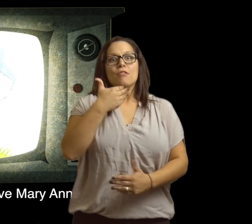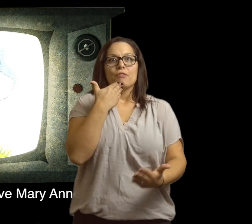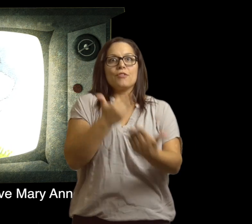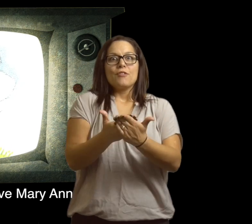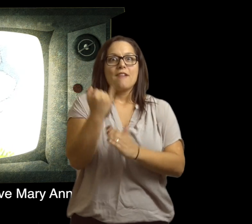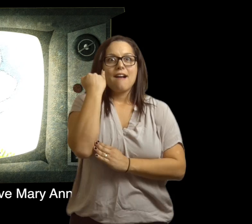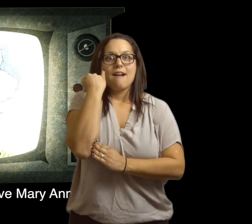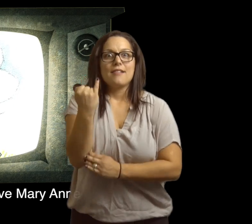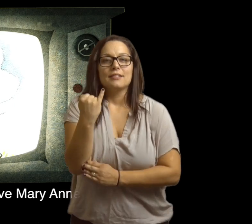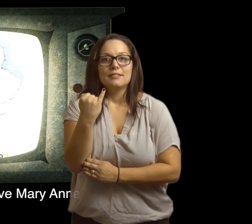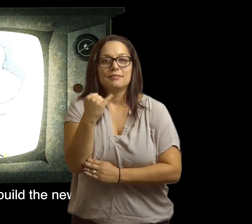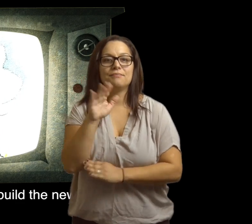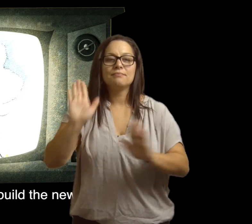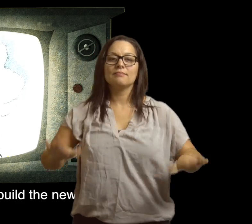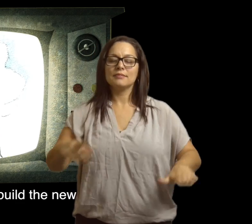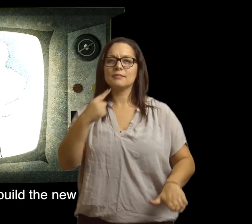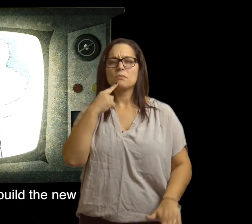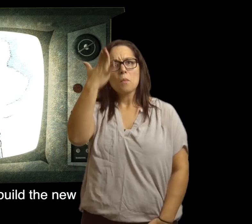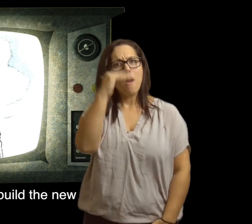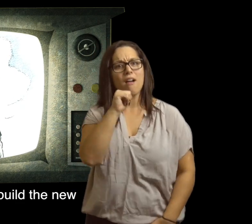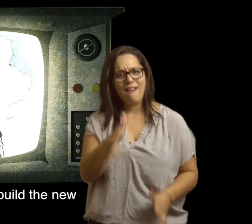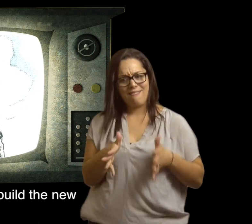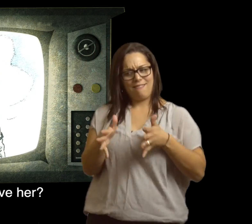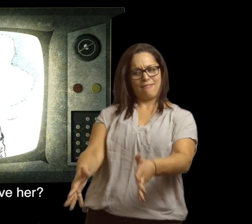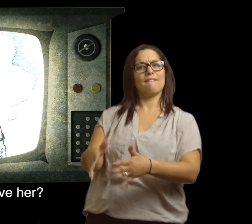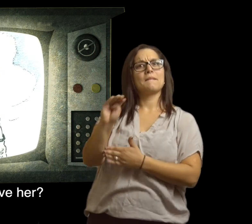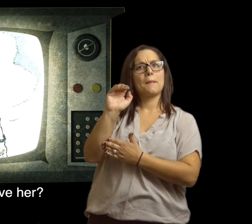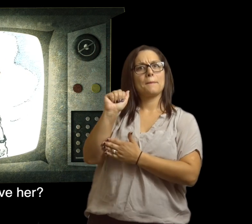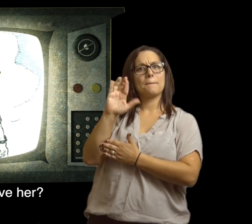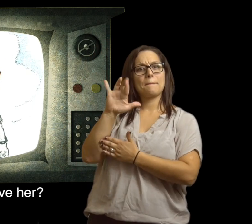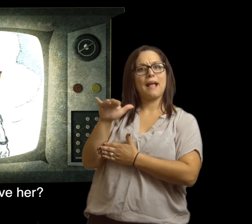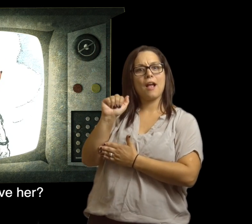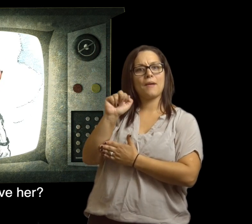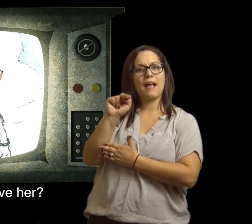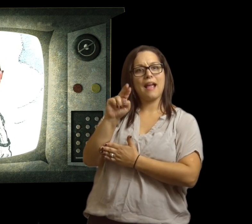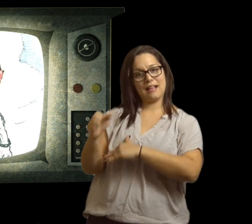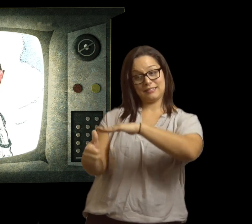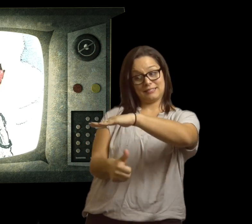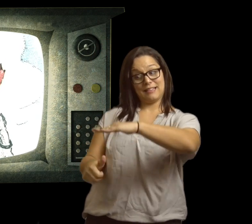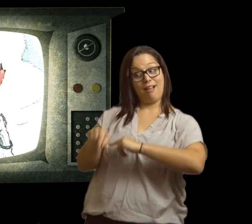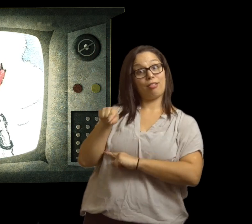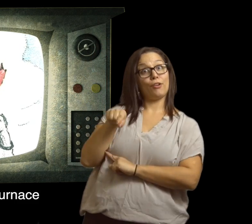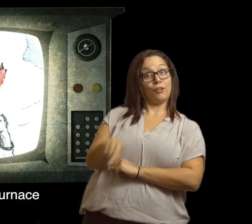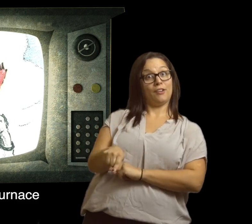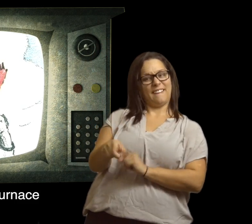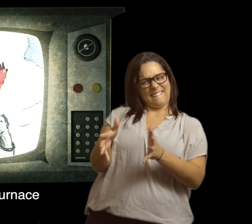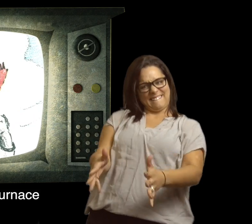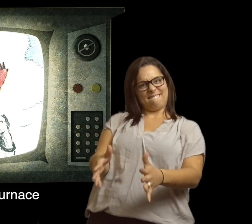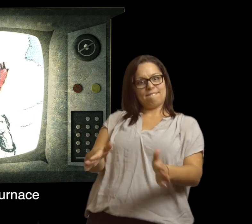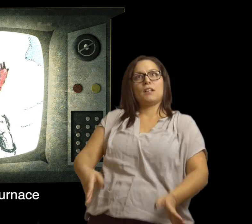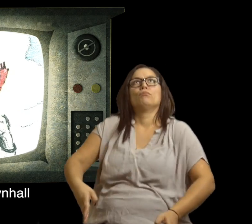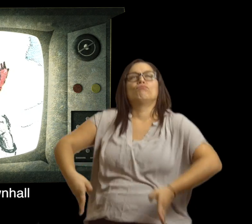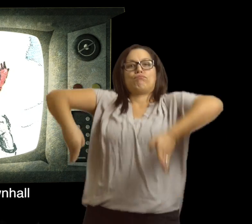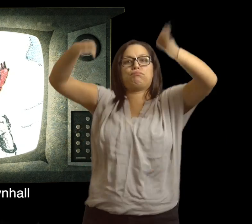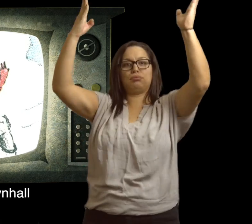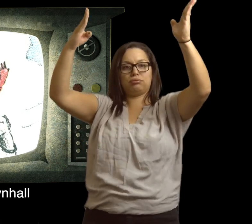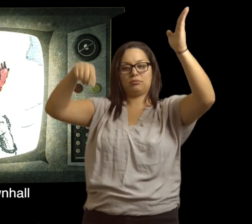we leave Mary Ann in the cellar and build the new town hall above her? Let her be the furnace for the new town